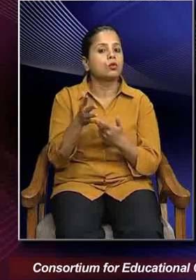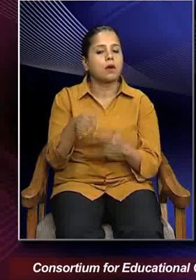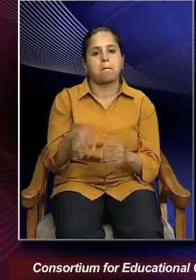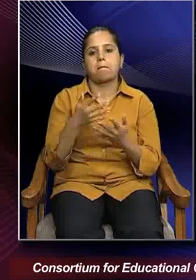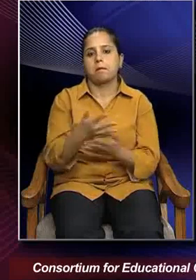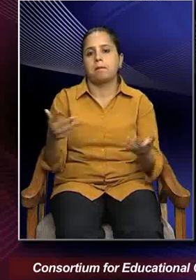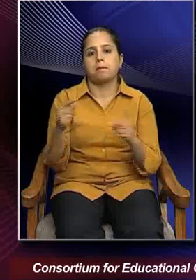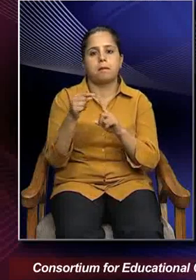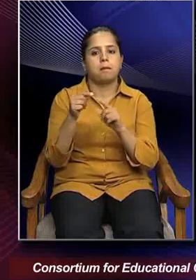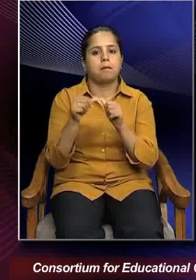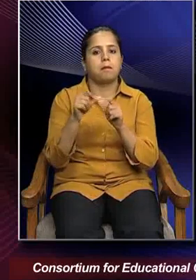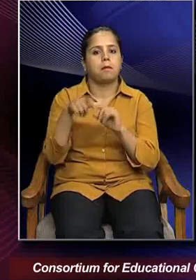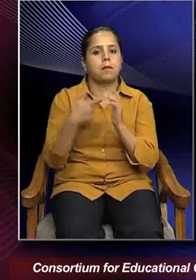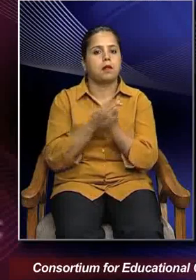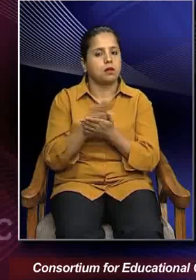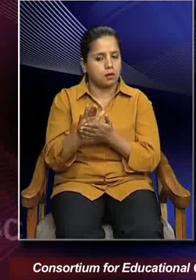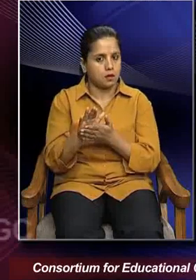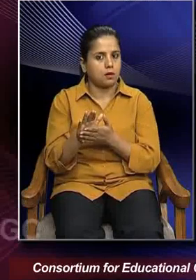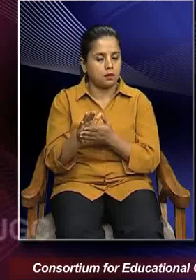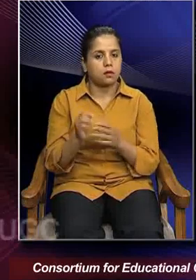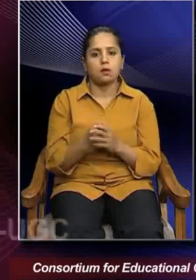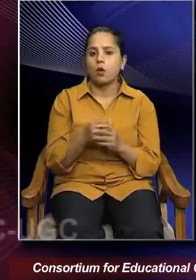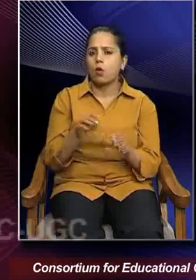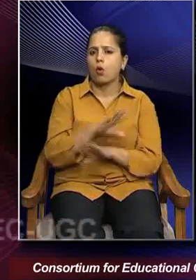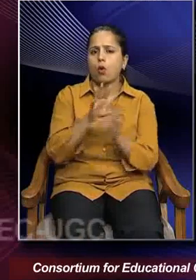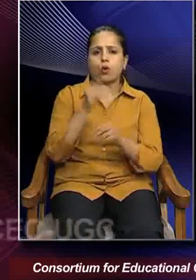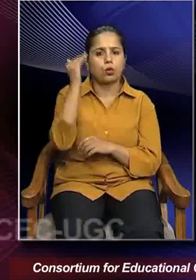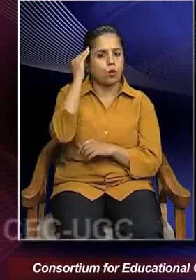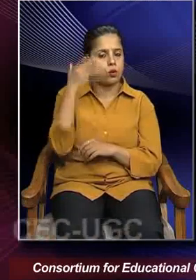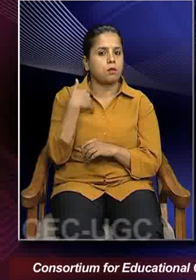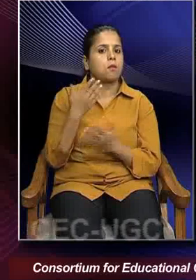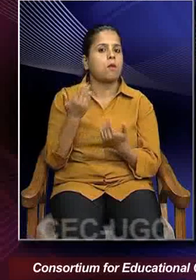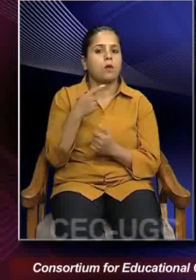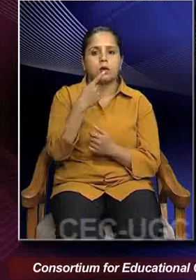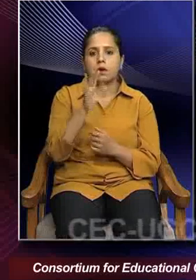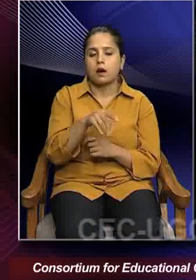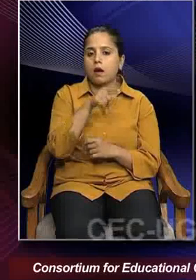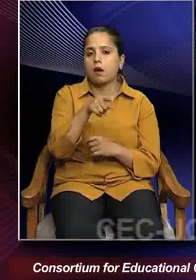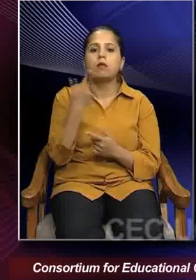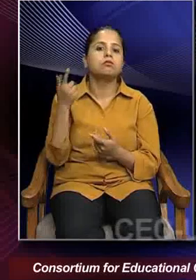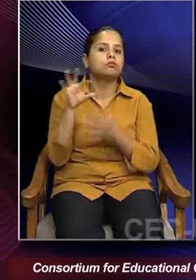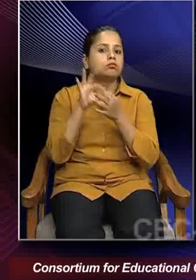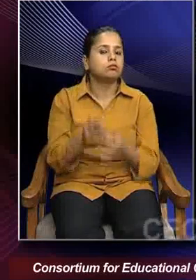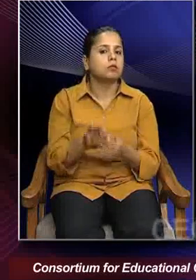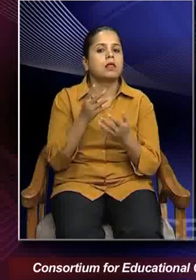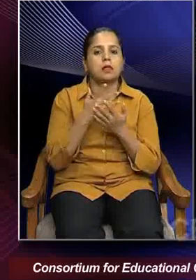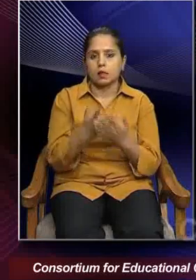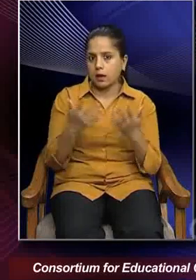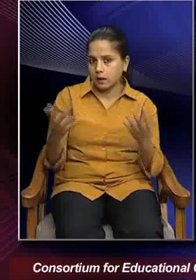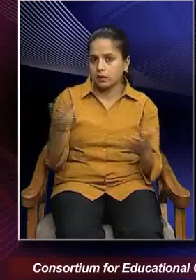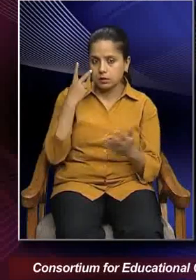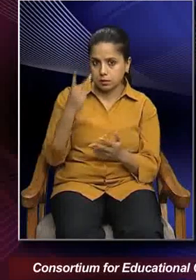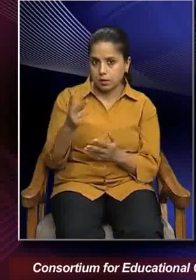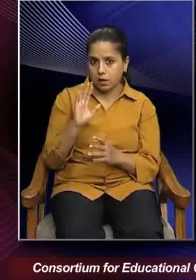padarth. Fine. So, all knowledge, we can say, they inherently refer to an object, that and